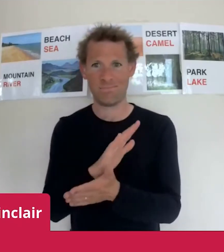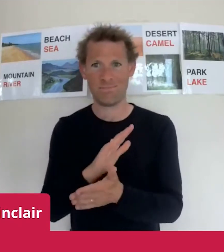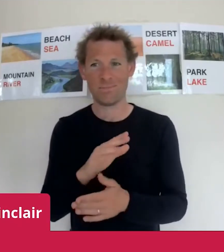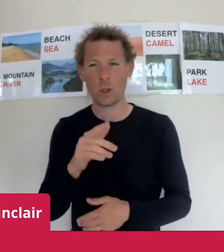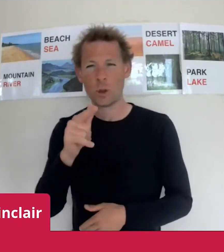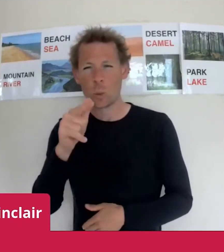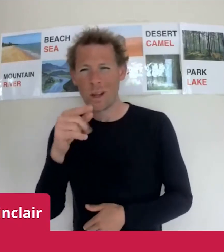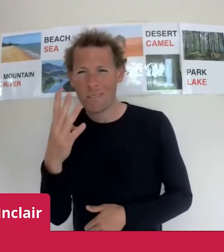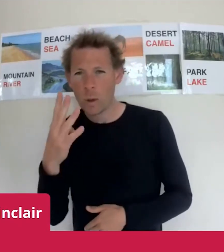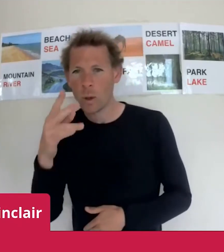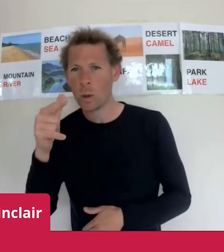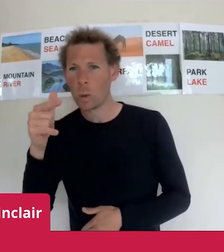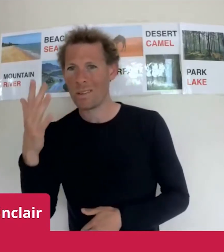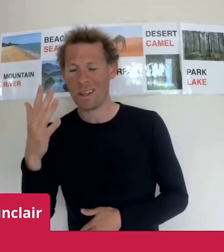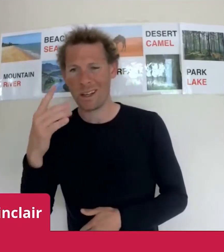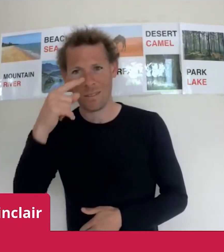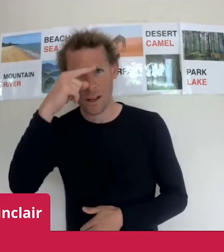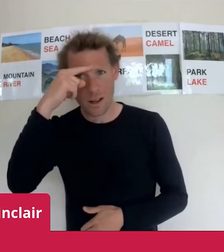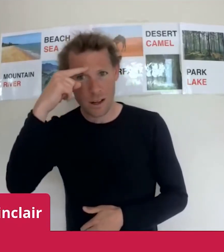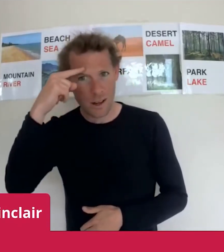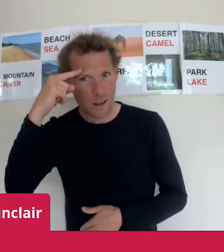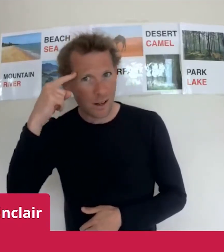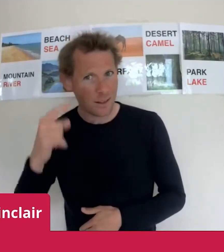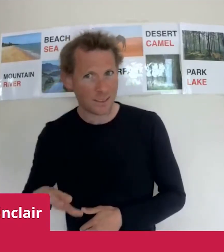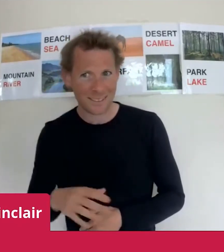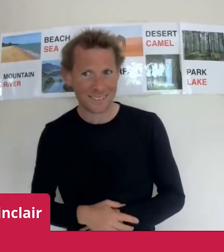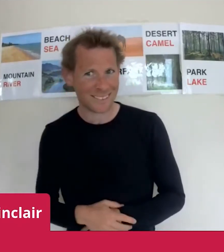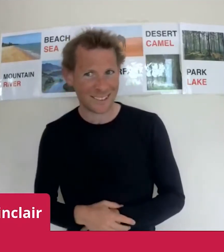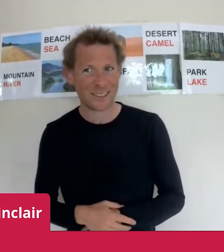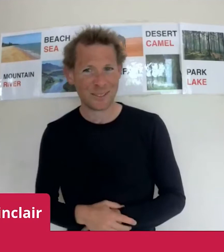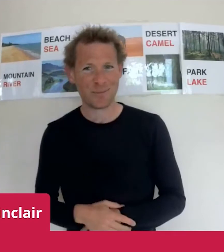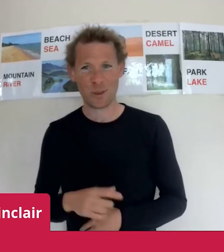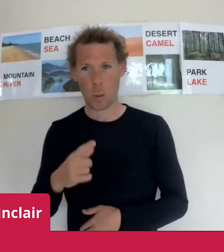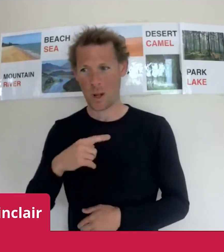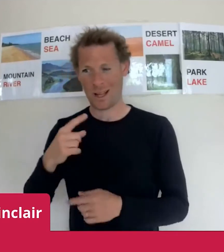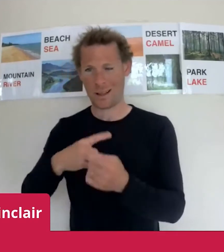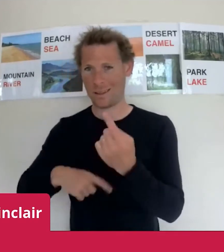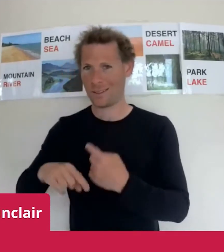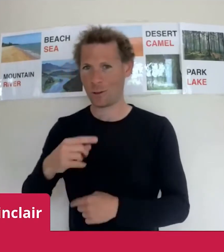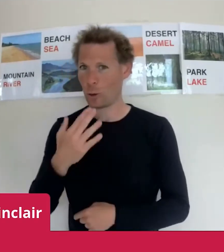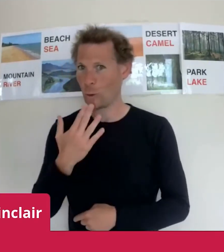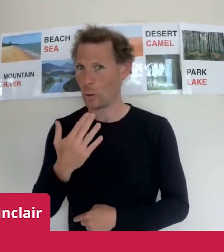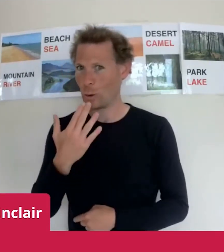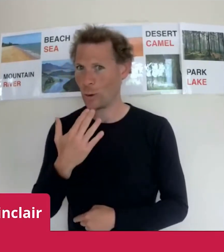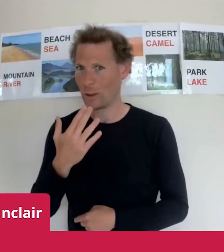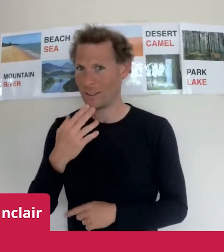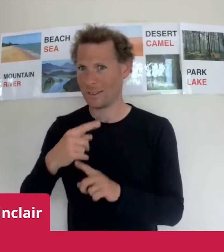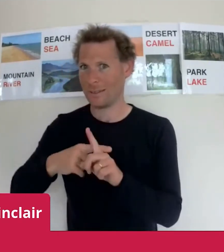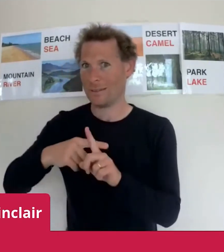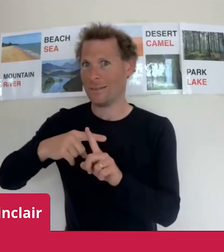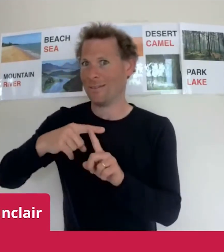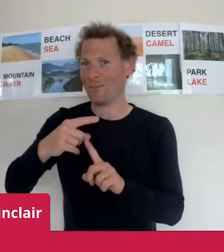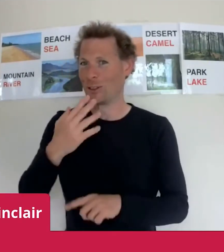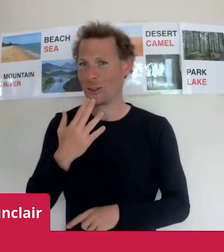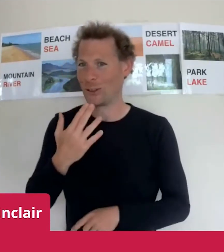I think most people are really happy. Now, whenever it gets to 24, 25, that might be a bit too hot because we're not used to that sort